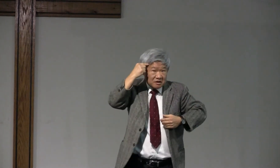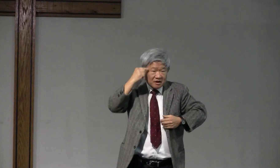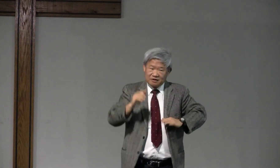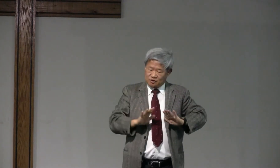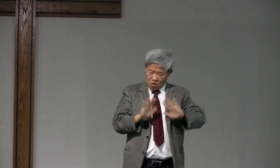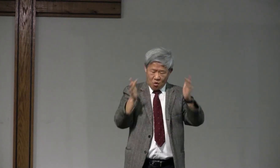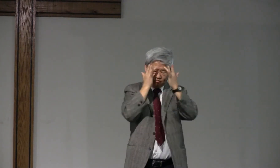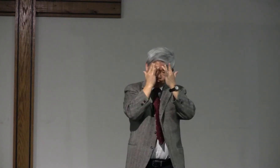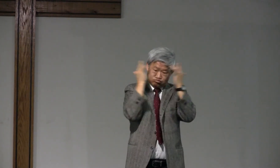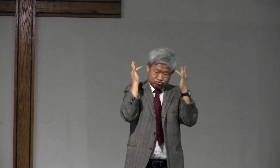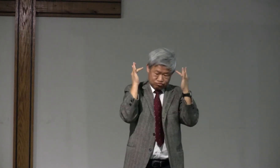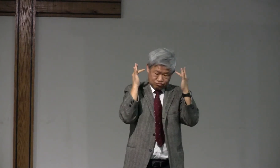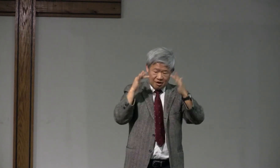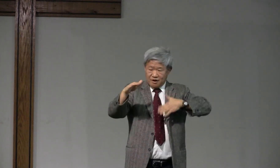God